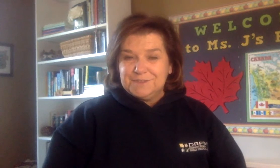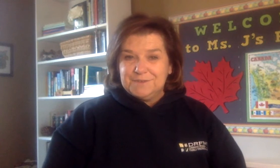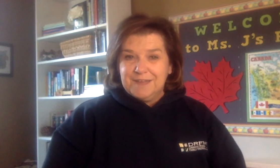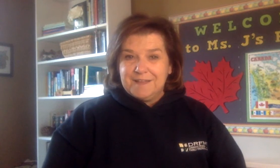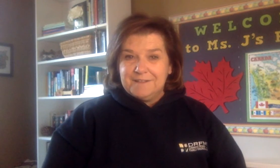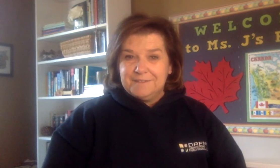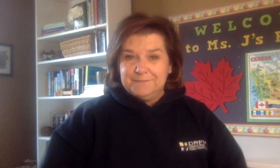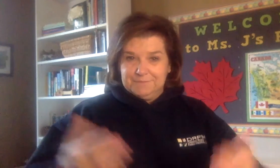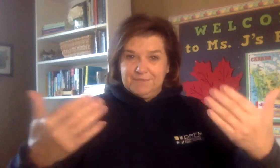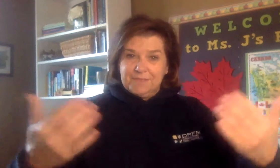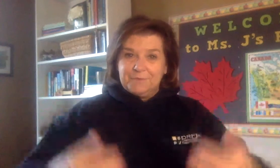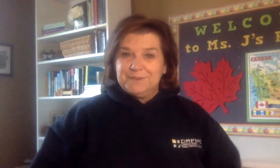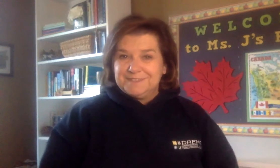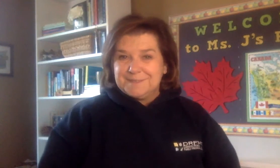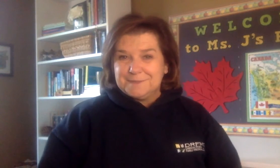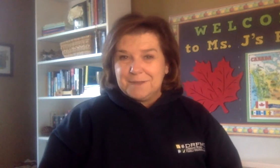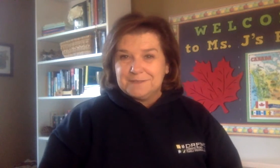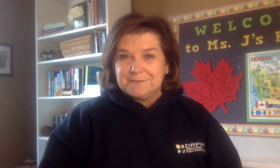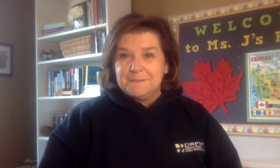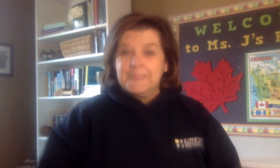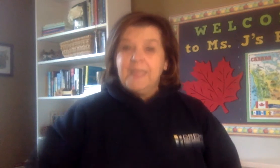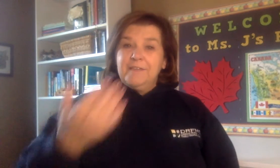to the way we just did them as possible. And